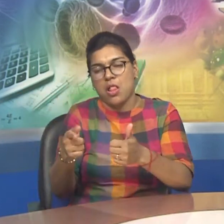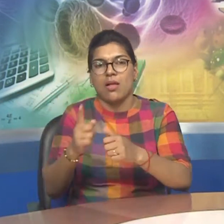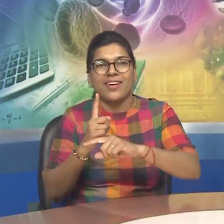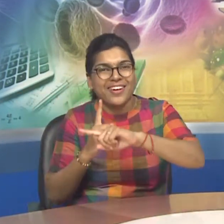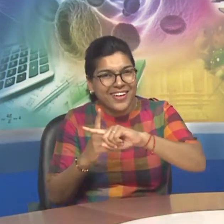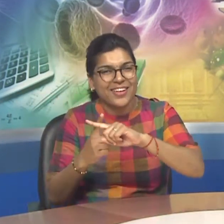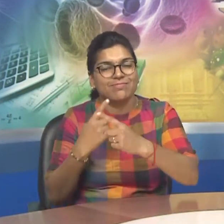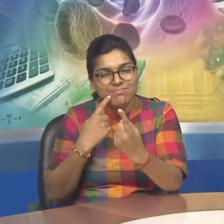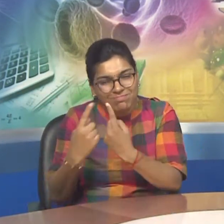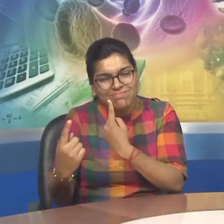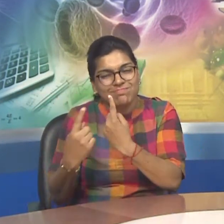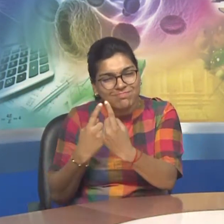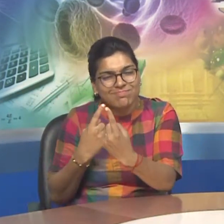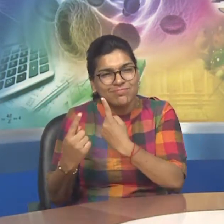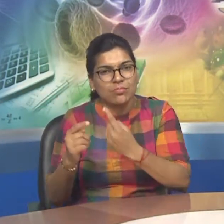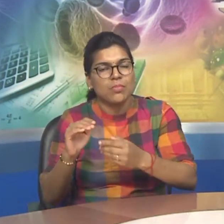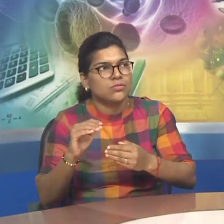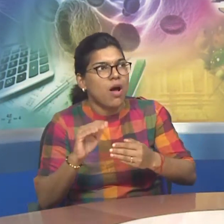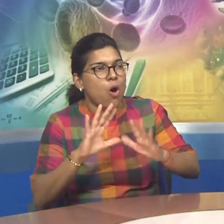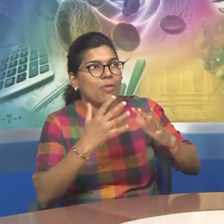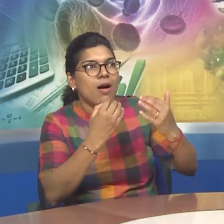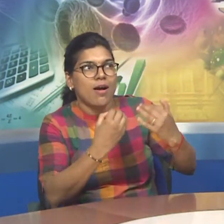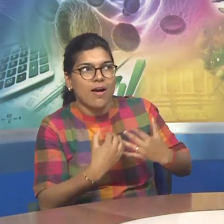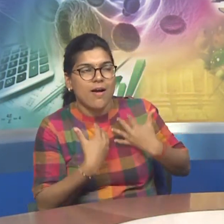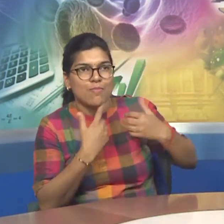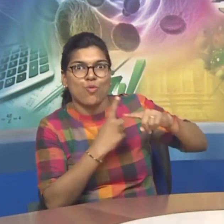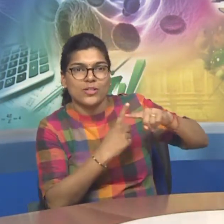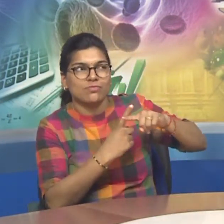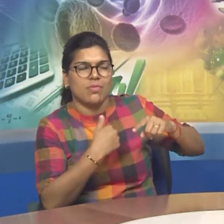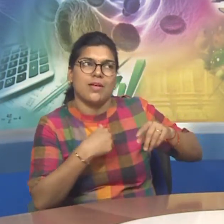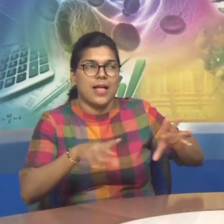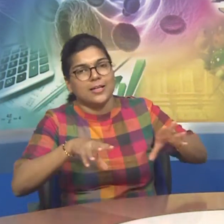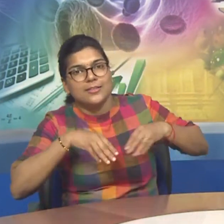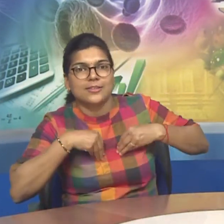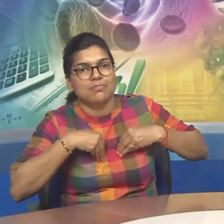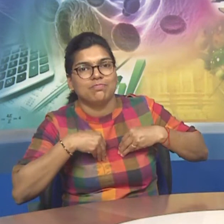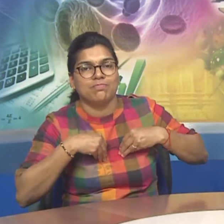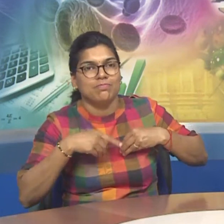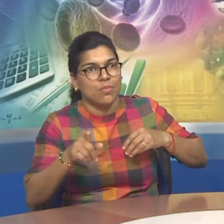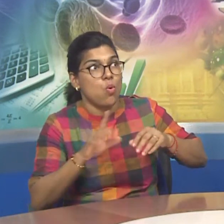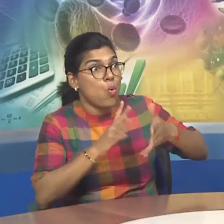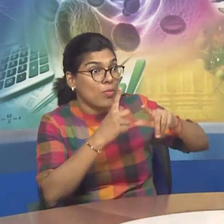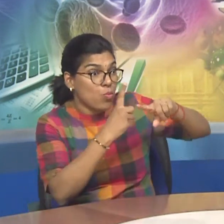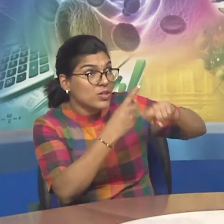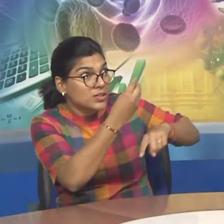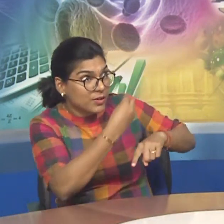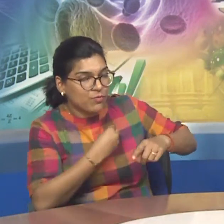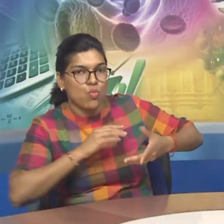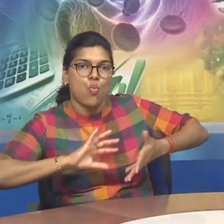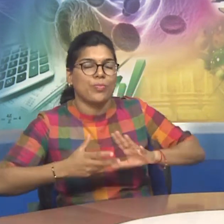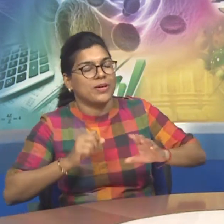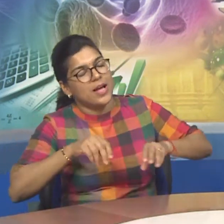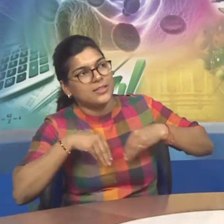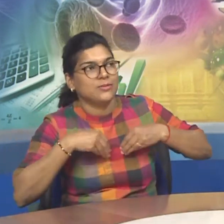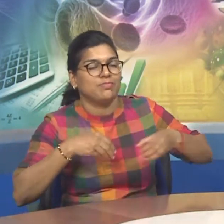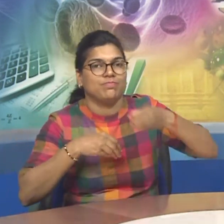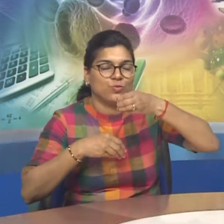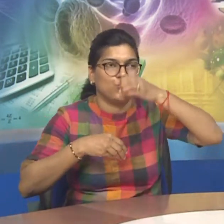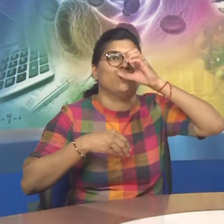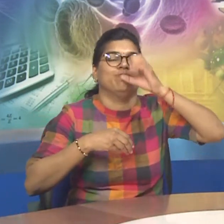So these lines are explaining us that we have to be careful about the usage of words, whatever communication we are